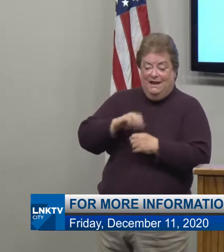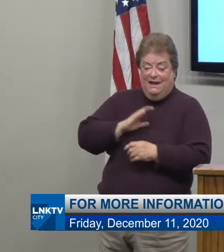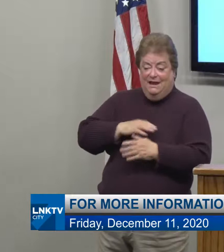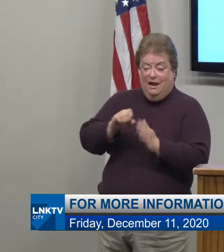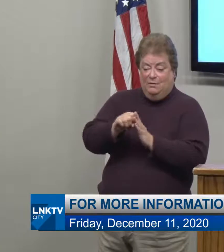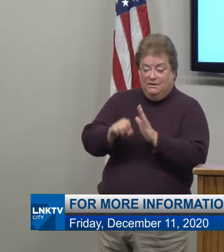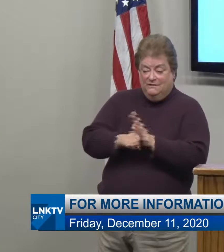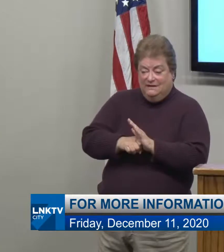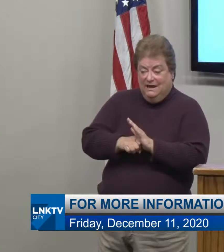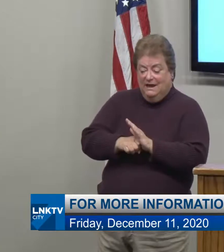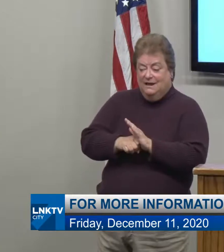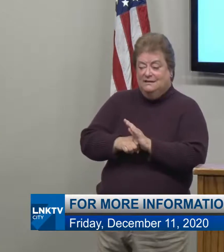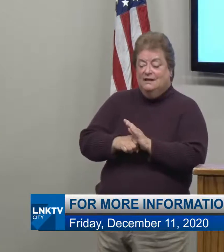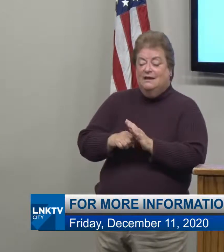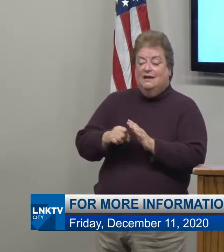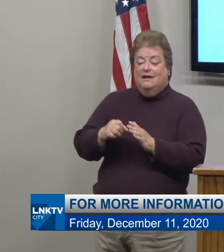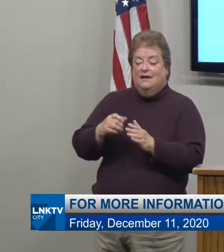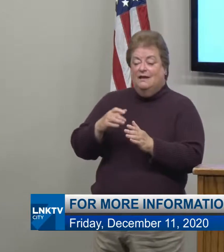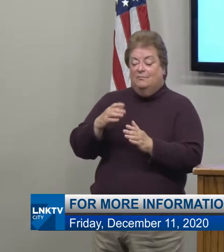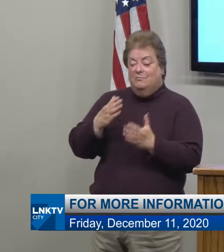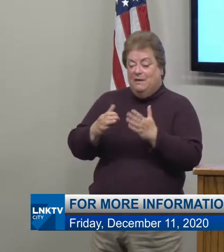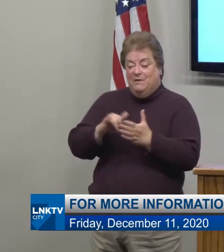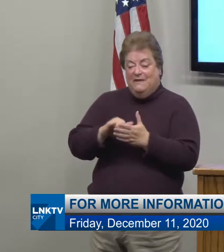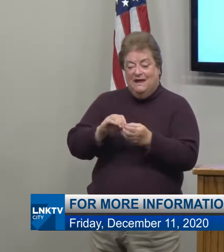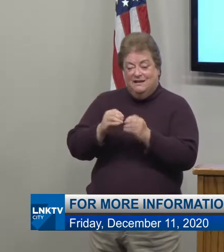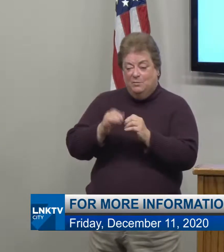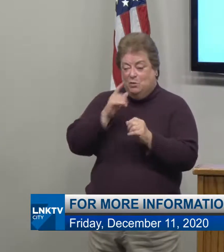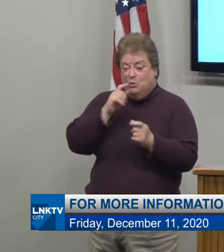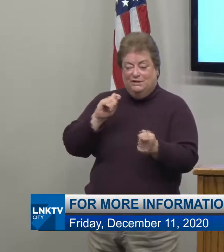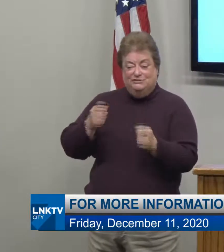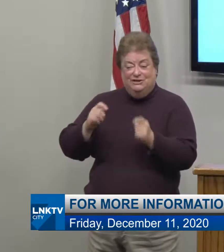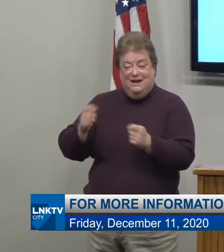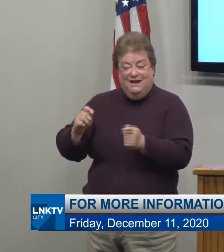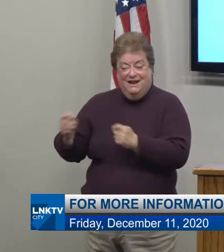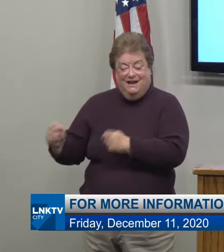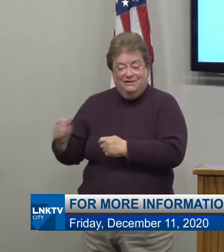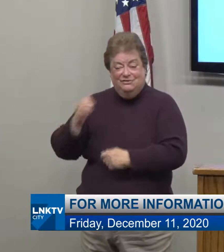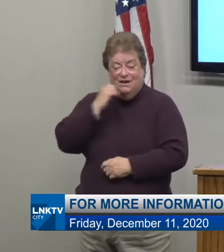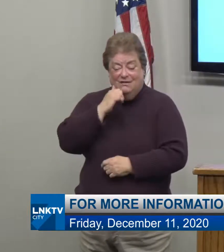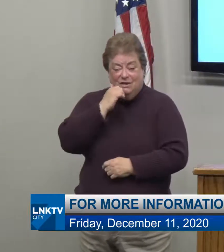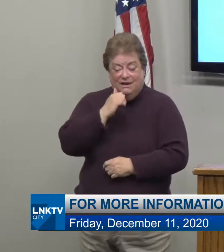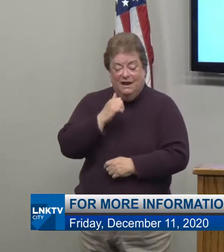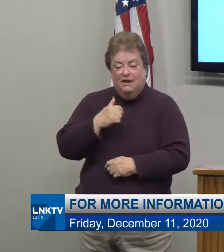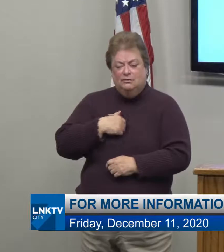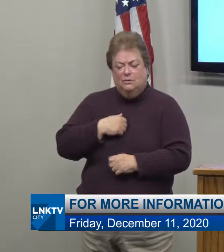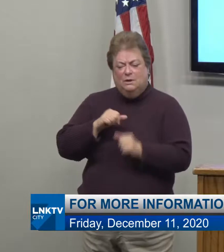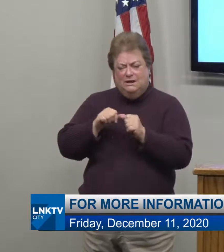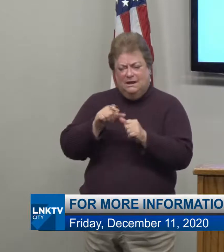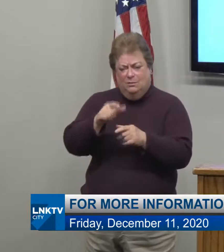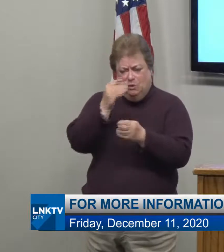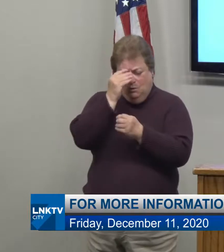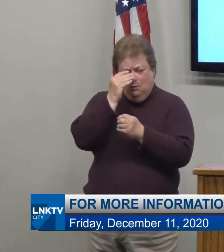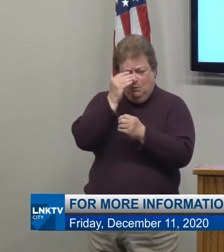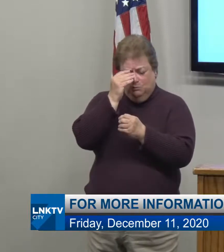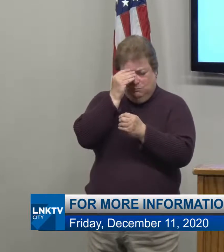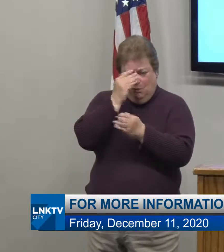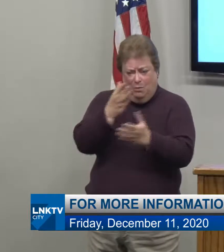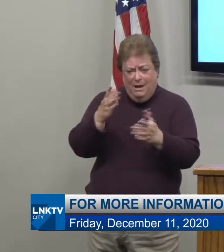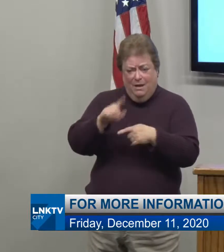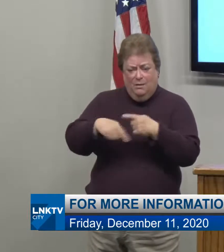to our community changes. So we'll keep you aware of what's happening. We're hoping